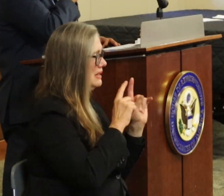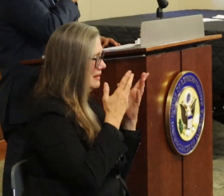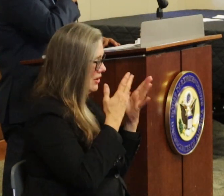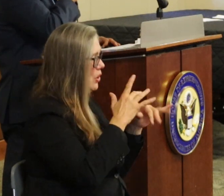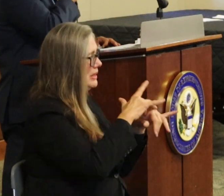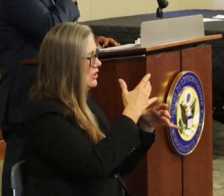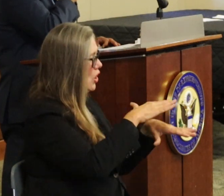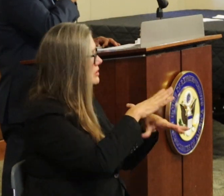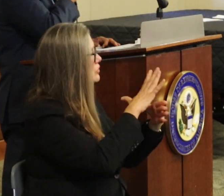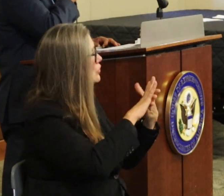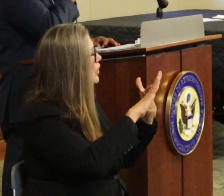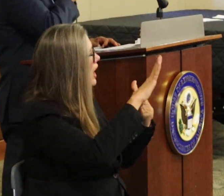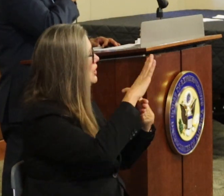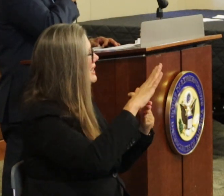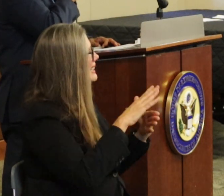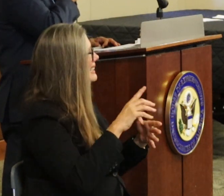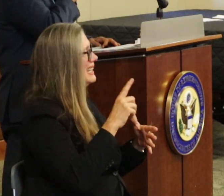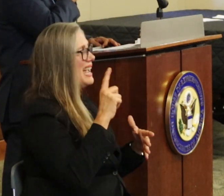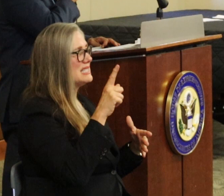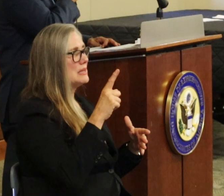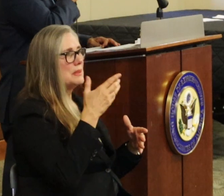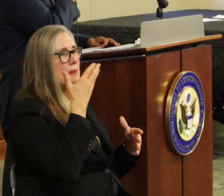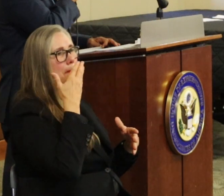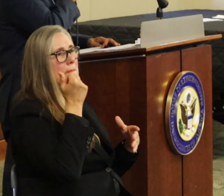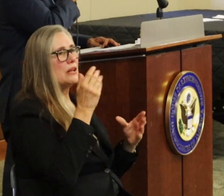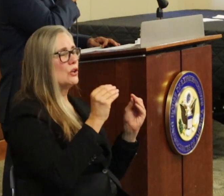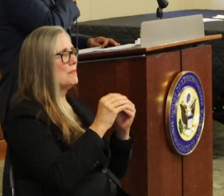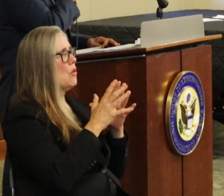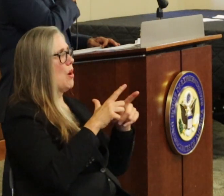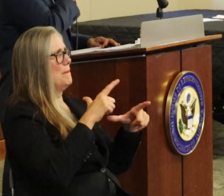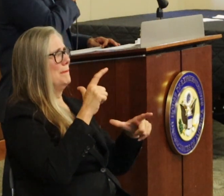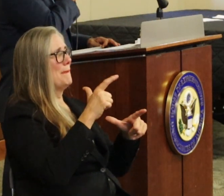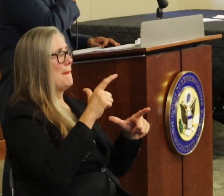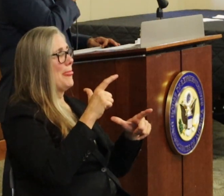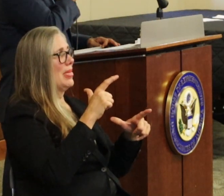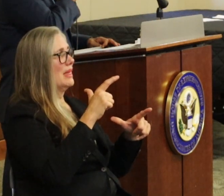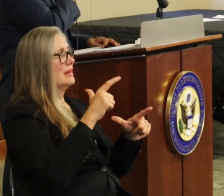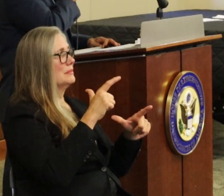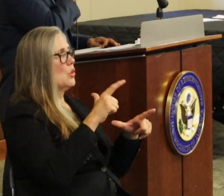that there's got to be a bigger solution out there that can solve the